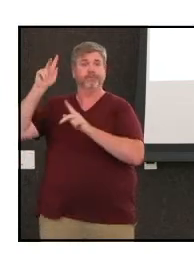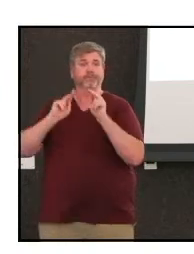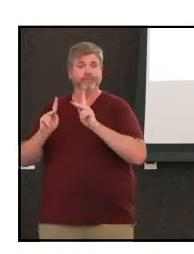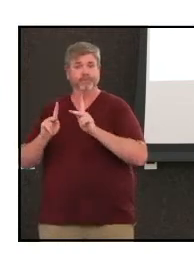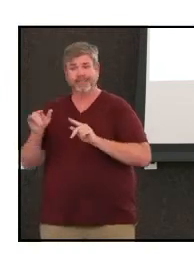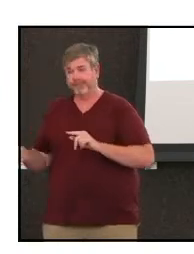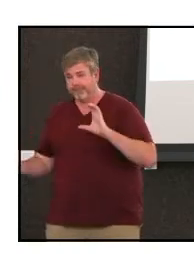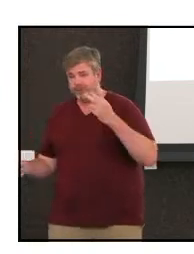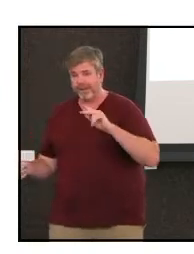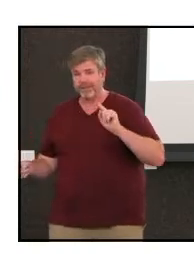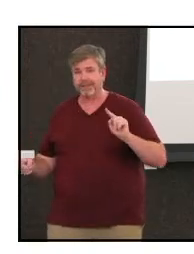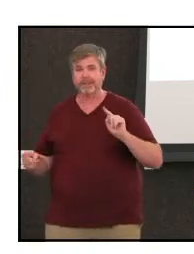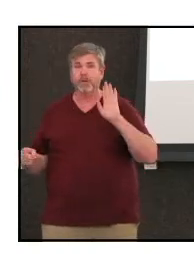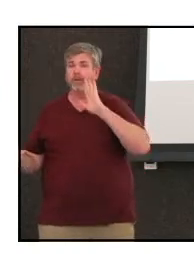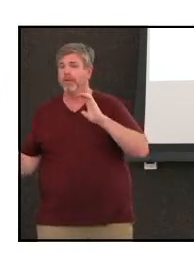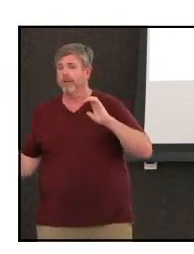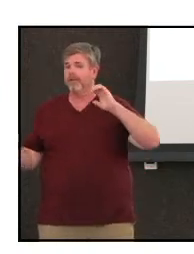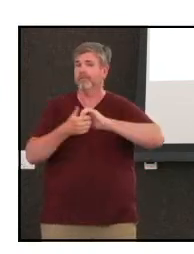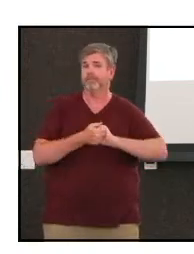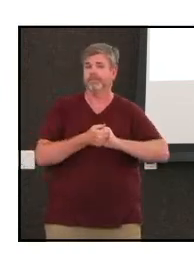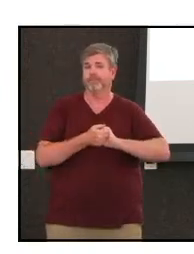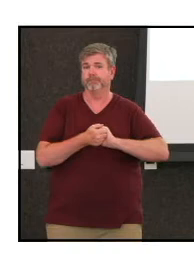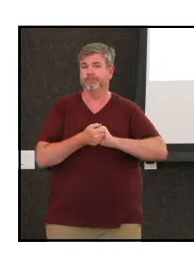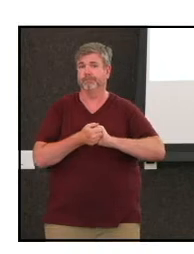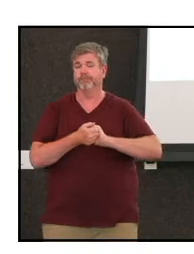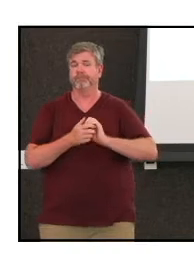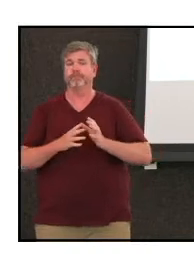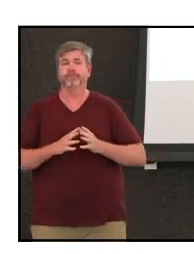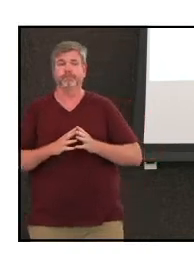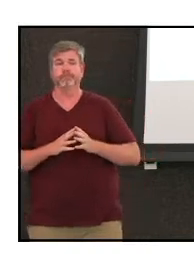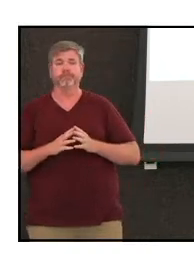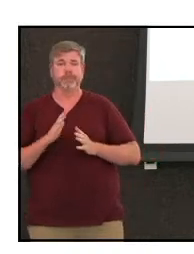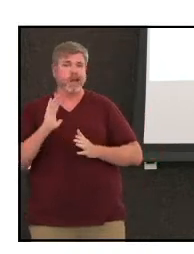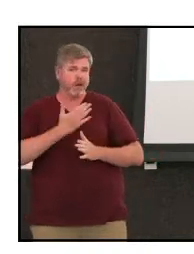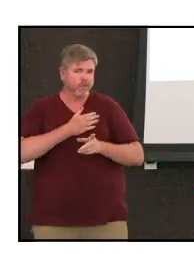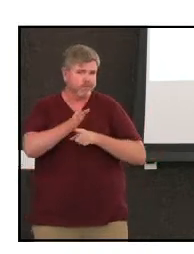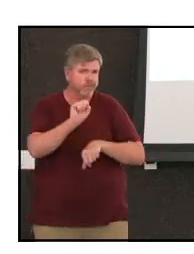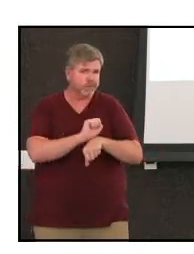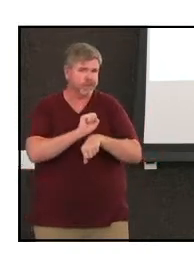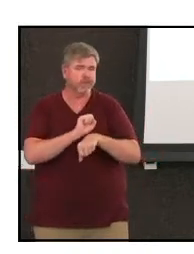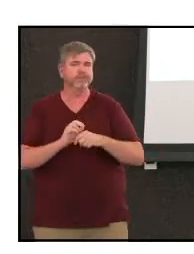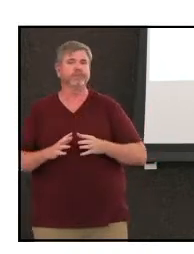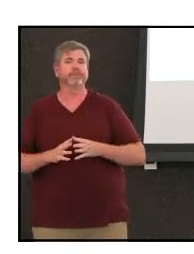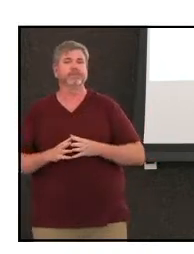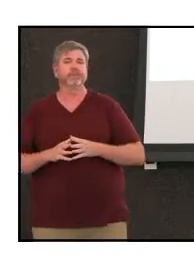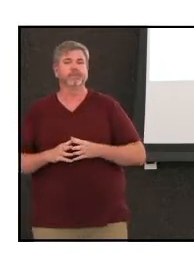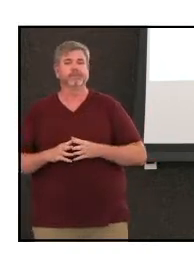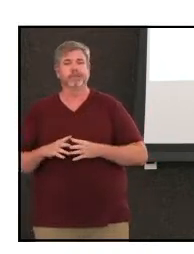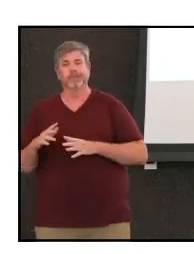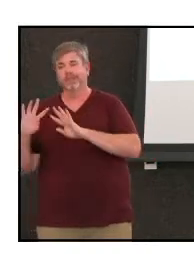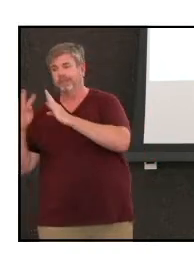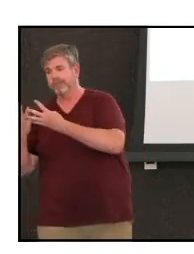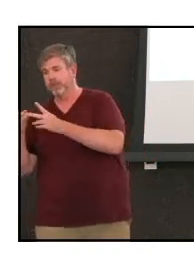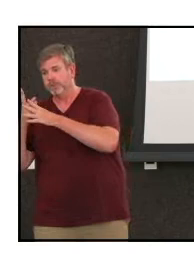augmenting and giving more resources to our specialized enforcement team that our county has. And one thing that they